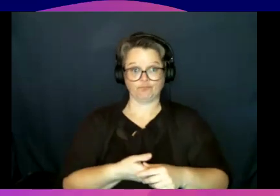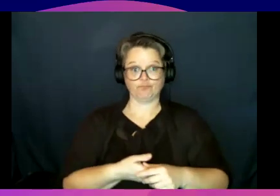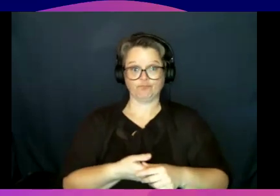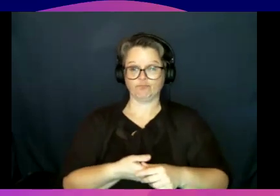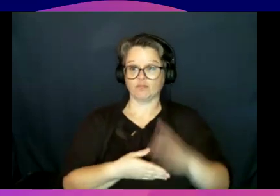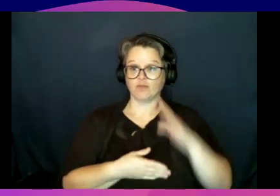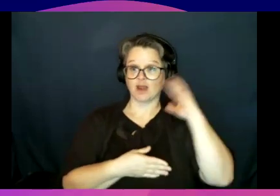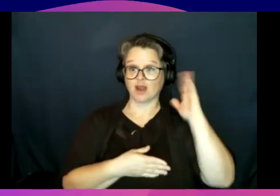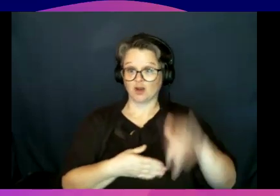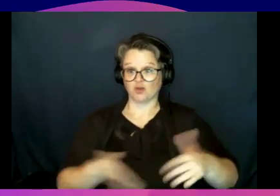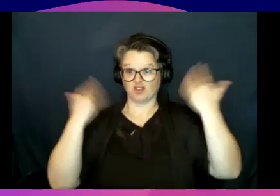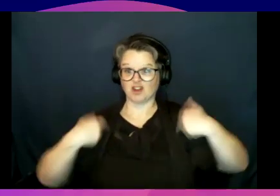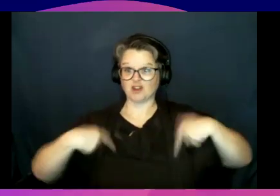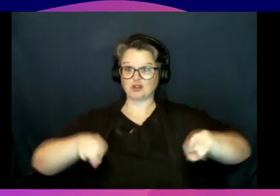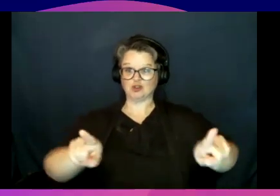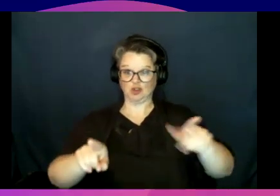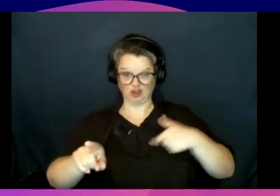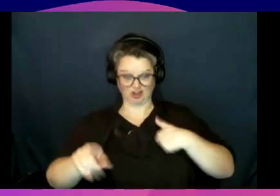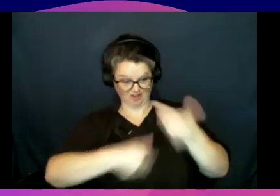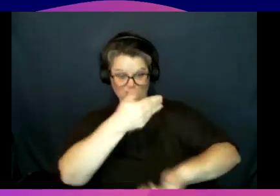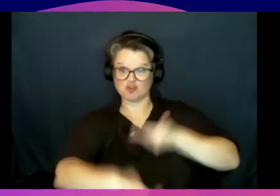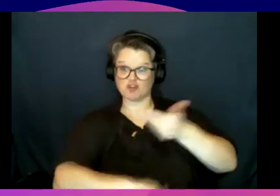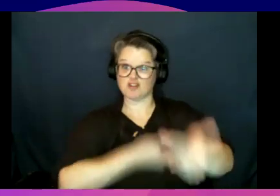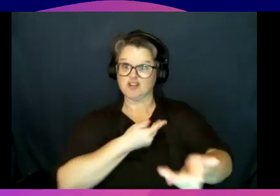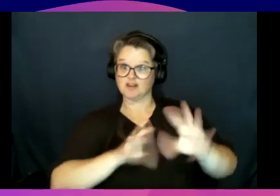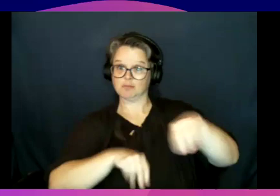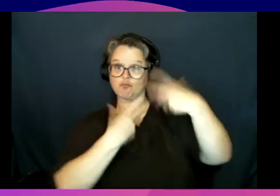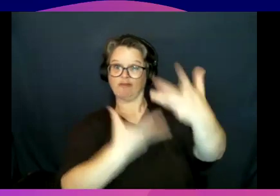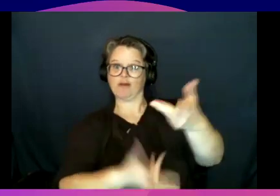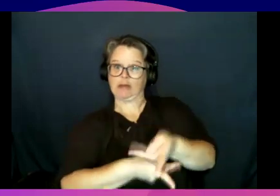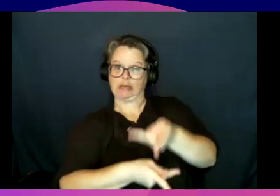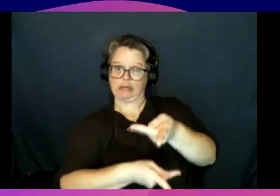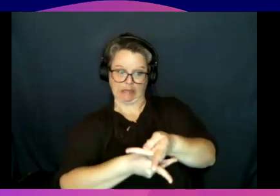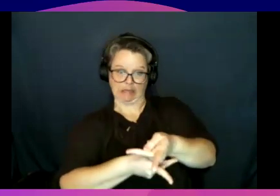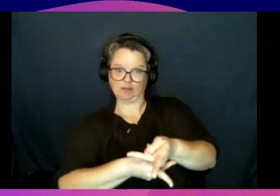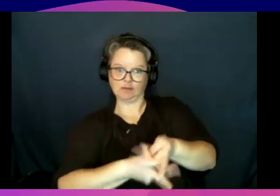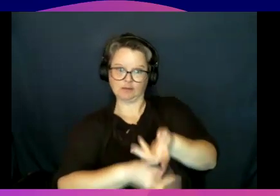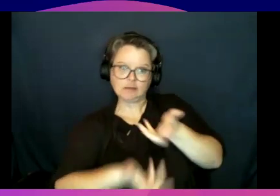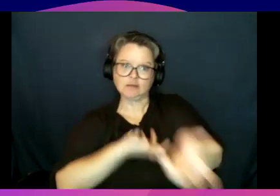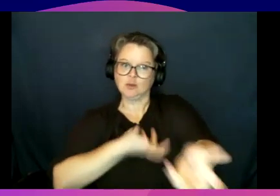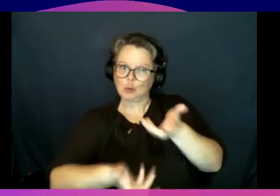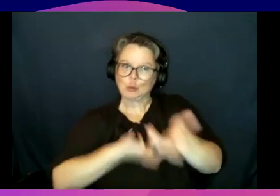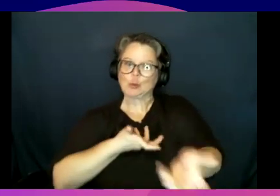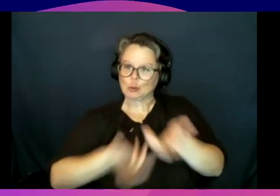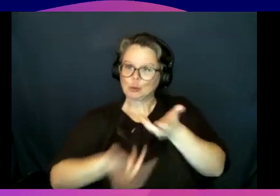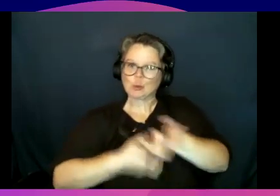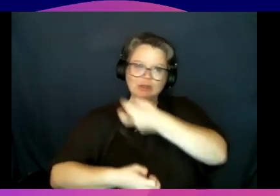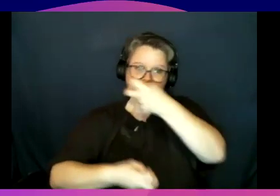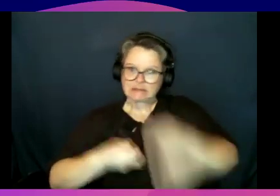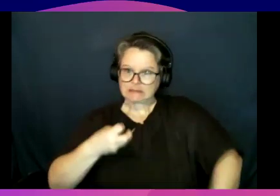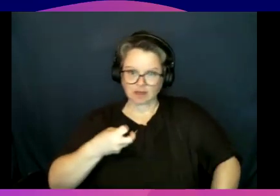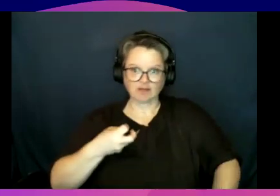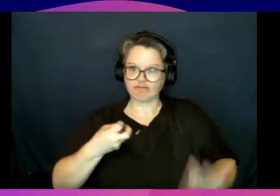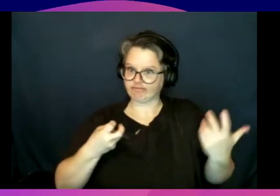those feelings of vulnerability. I can tell you that has felt, very, very intense when I have people on my team coming to me saying, I'm not